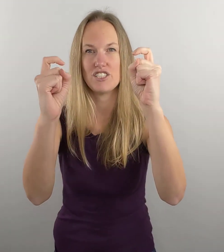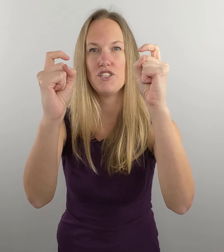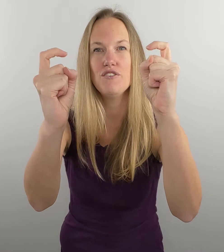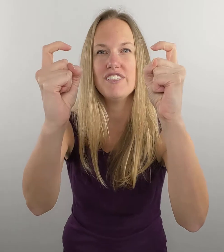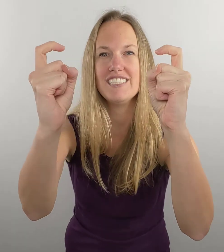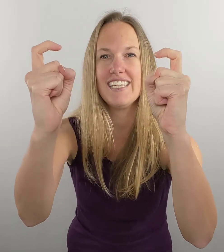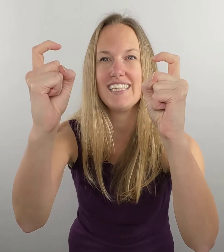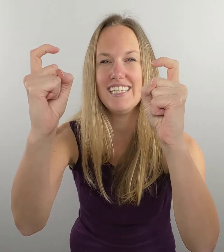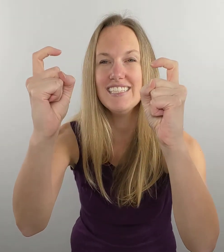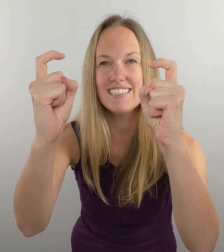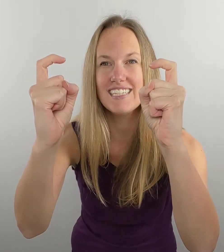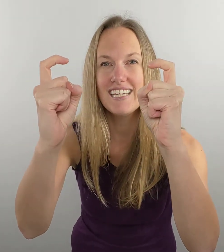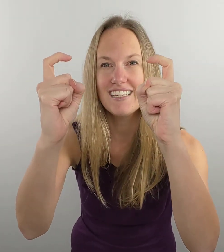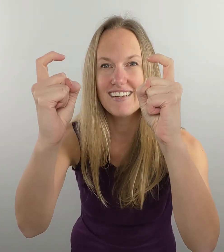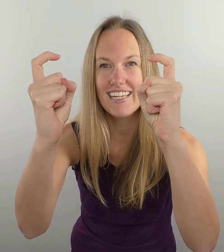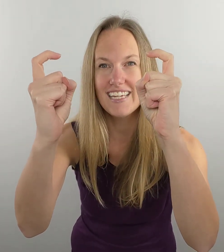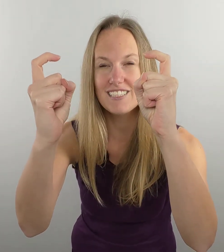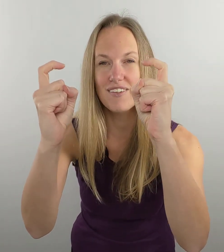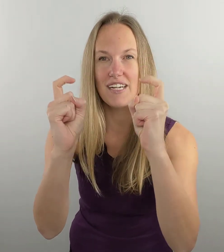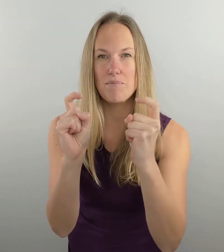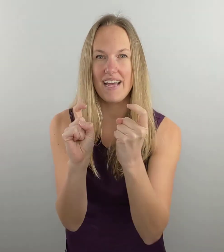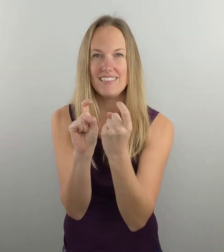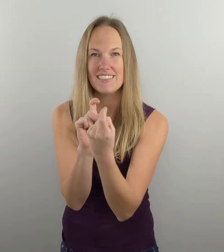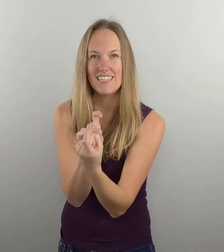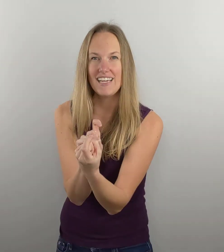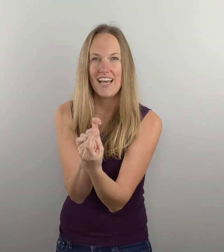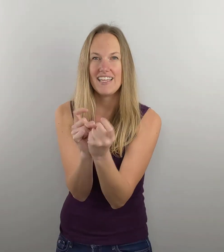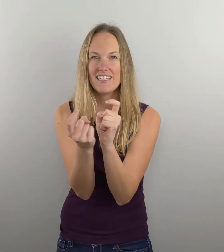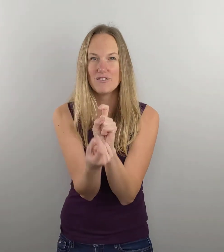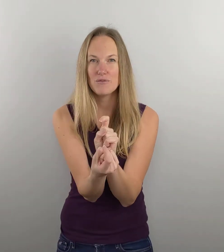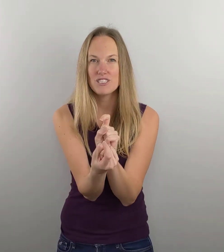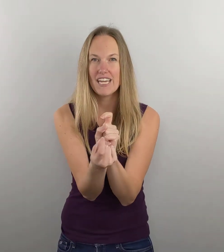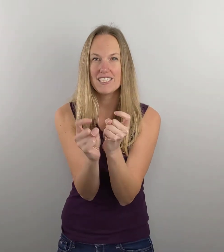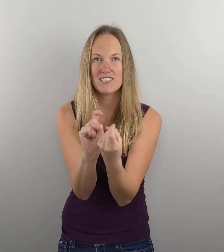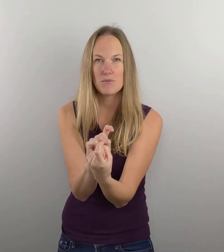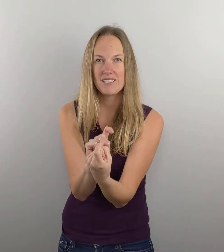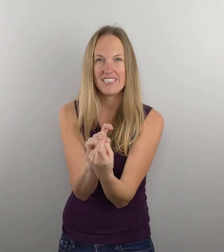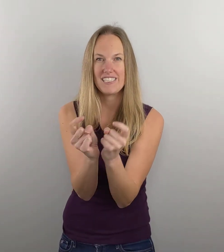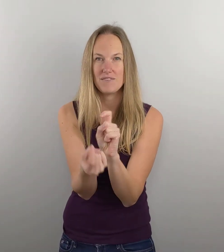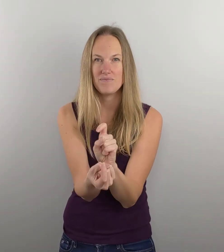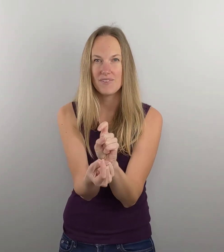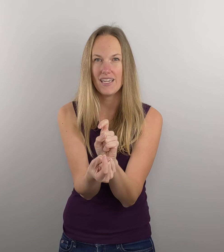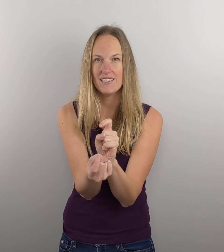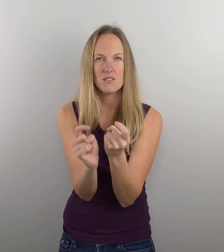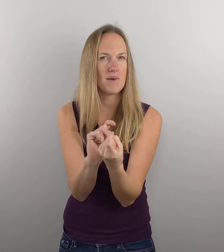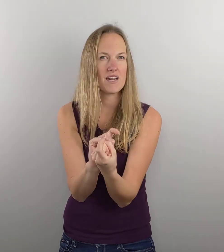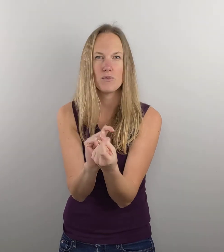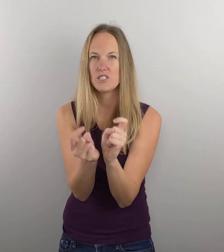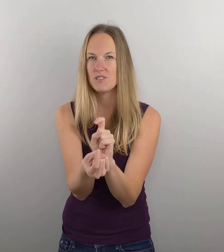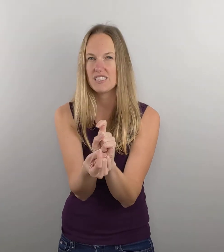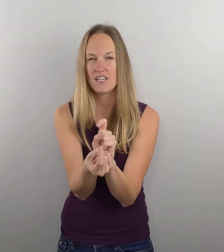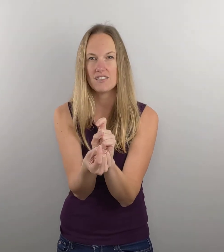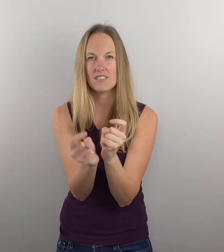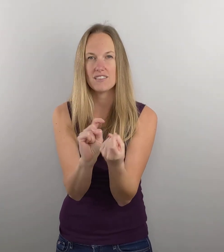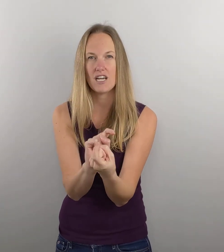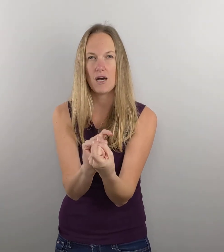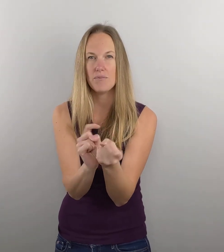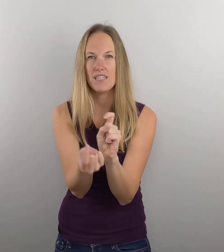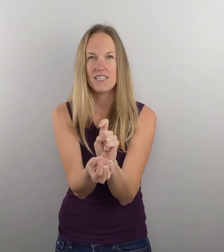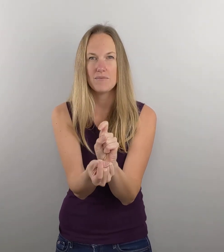2 fists like this, your index finger bent, and then you've changed their position, okay? It doesn't matter which one starts on top, but